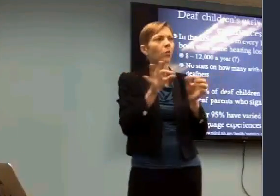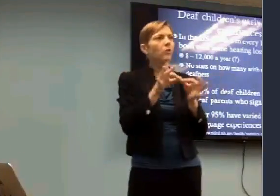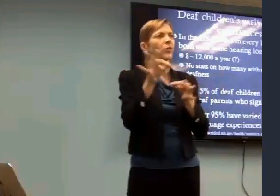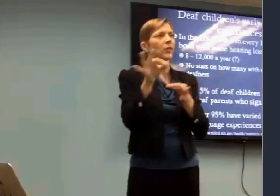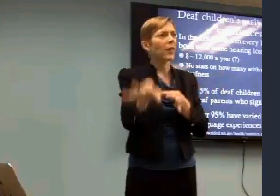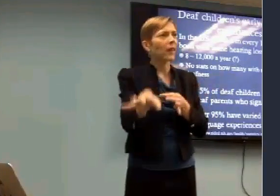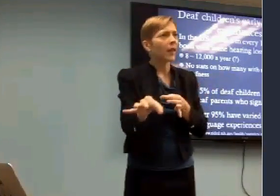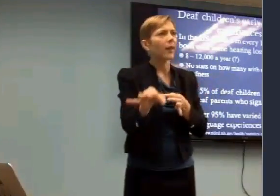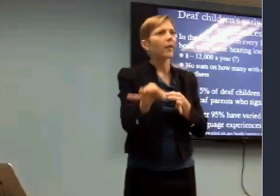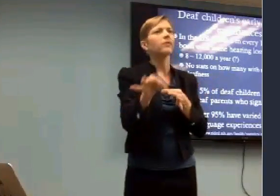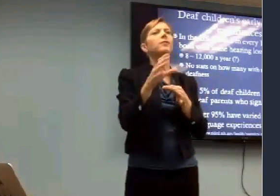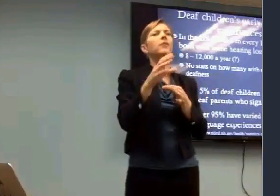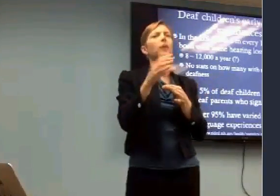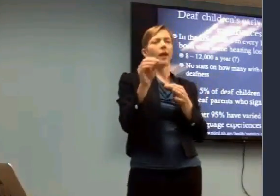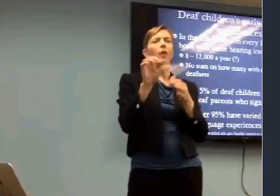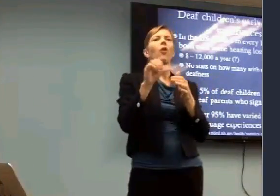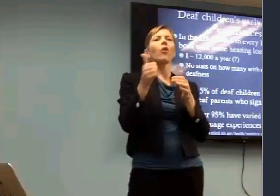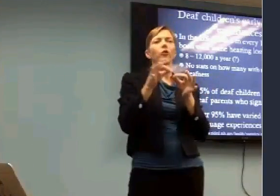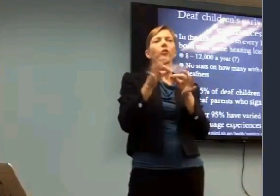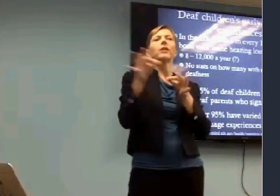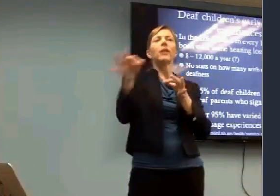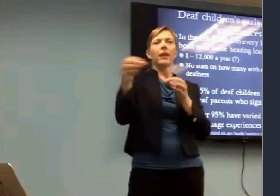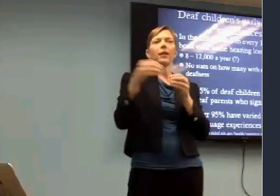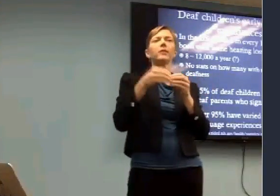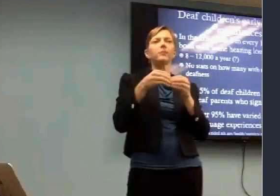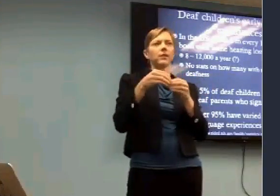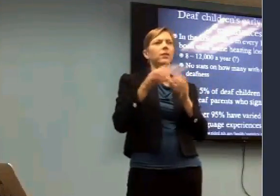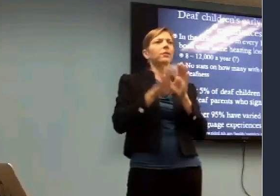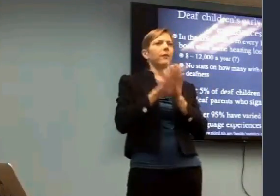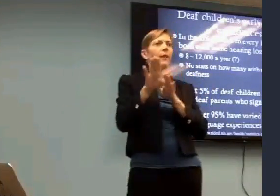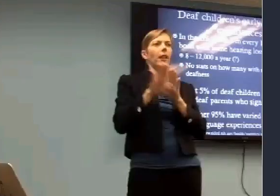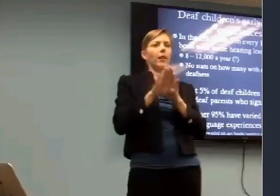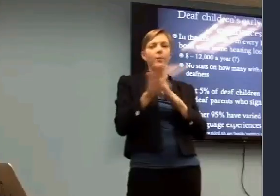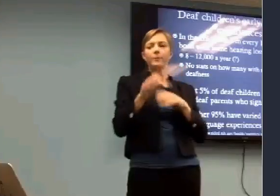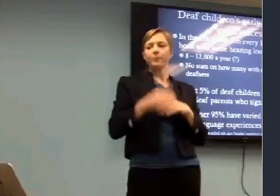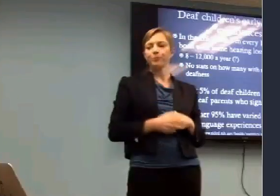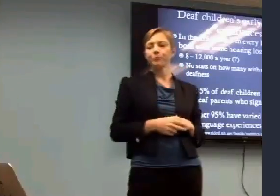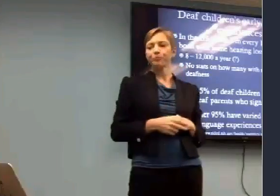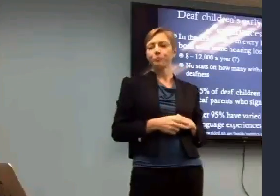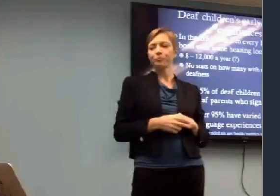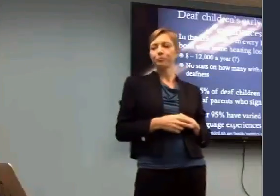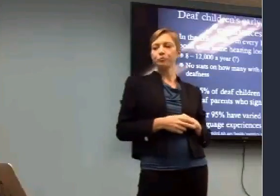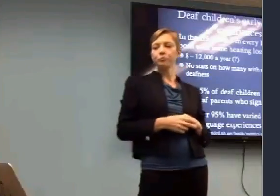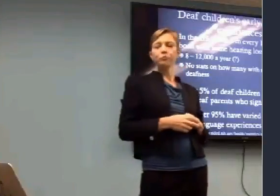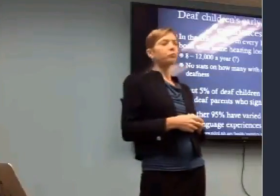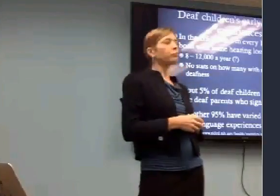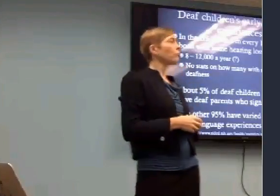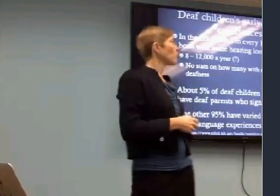risk for language delays as well as other delays in development.